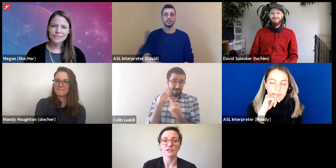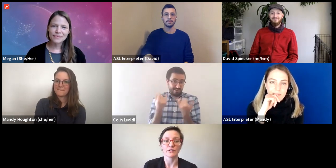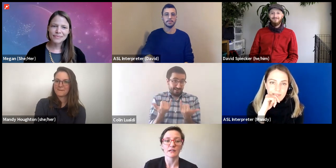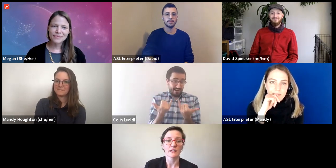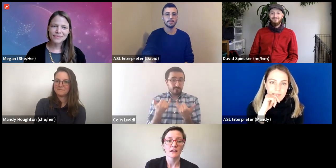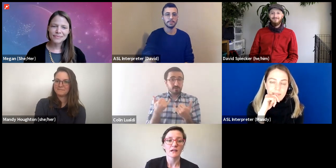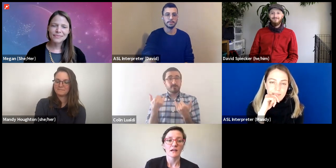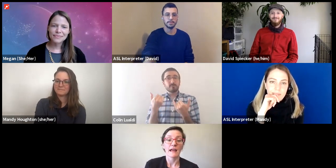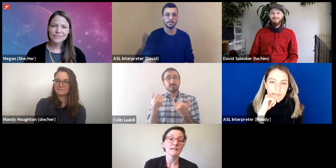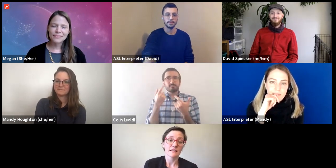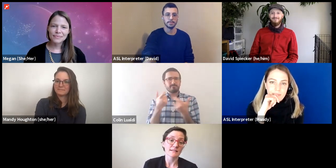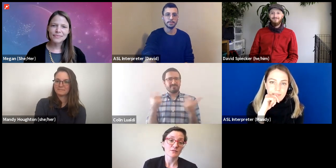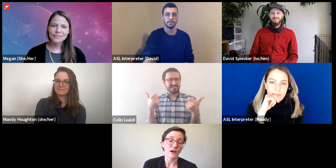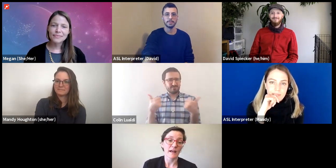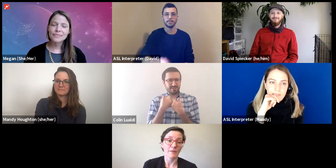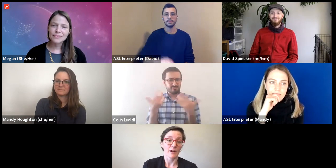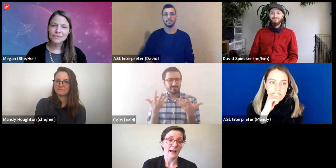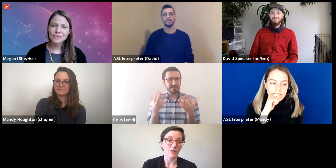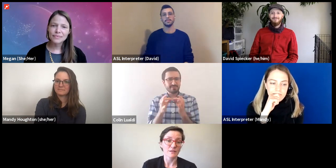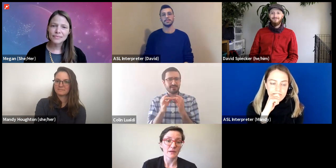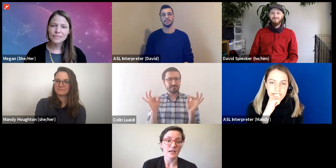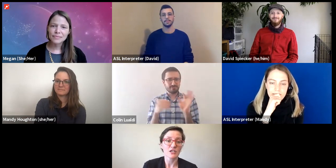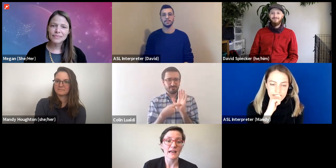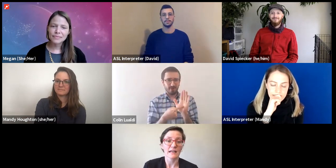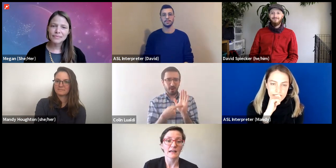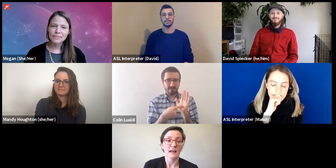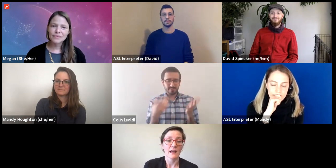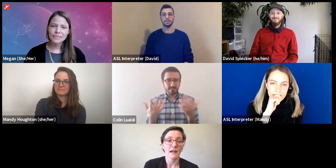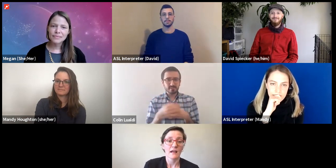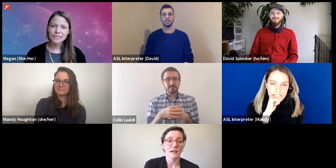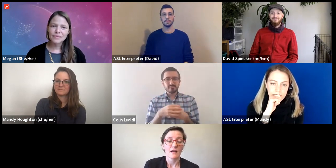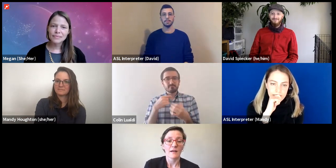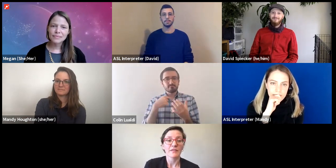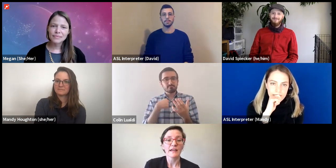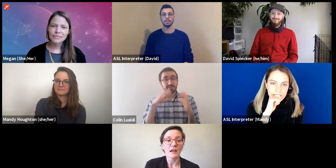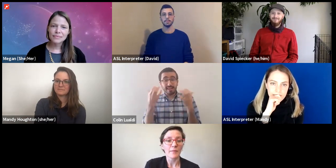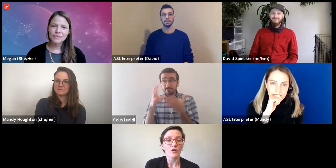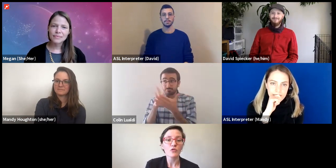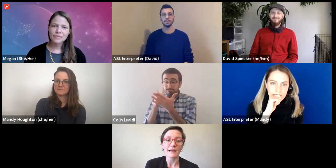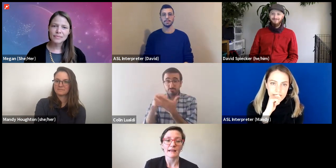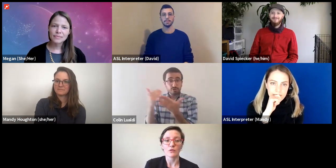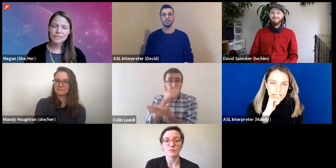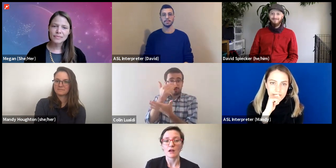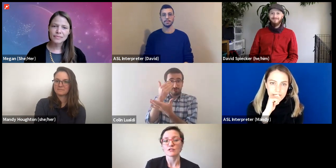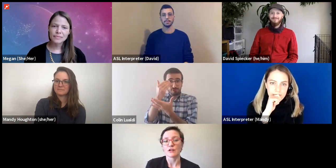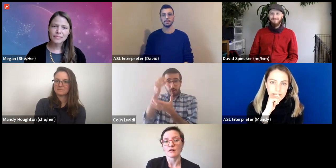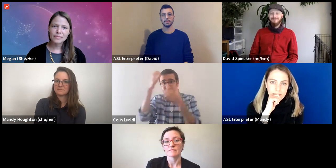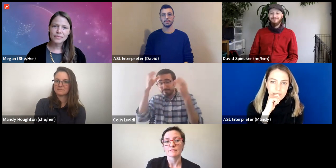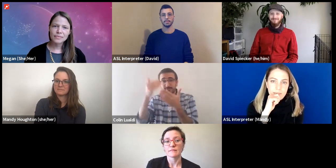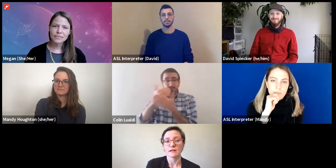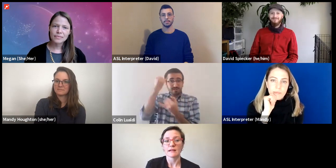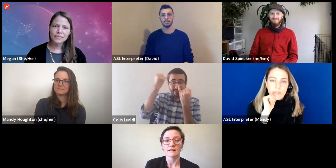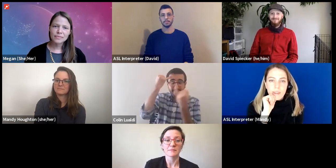and grad student, and as to where I am right now as a PhD candidate. I've been thinking about who my language models